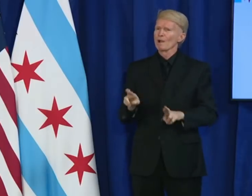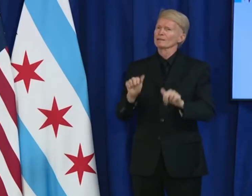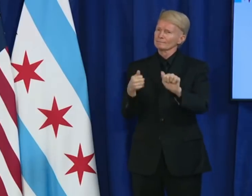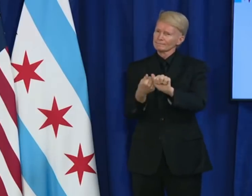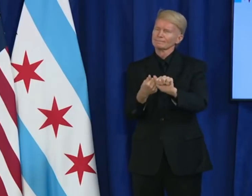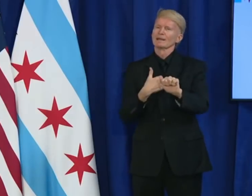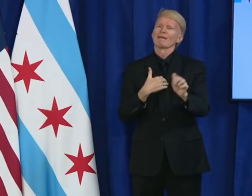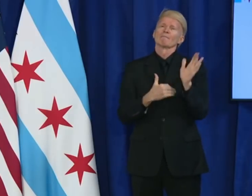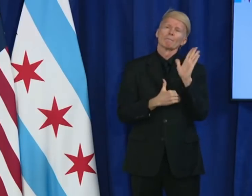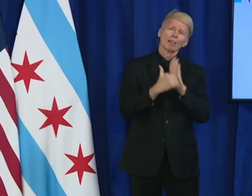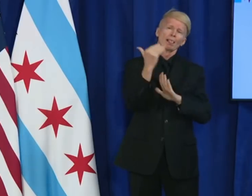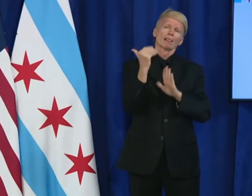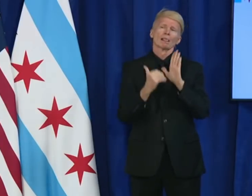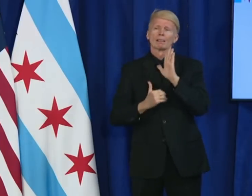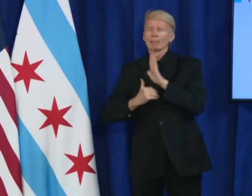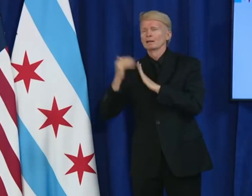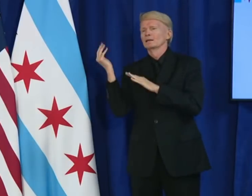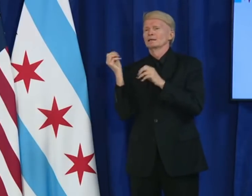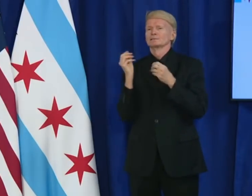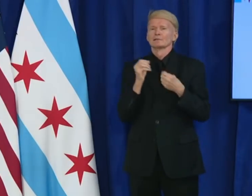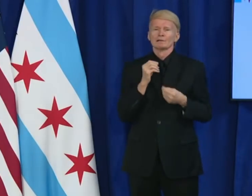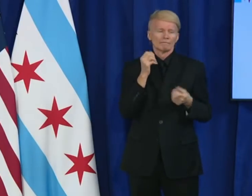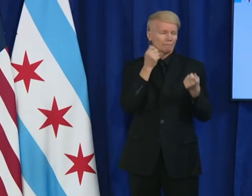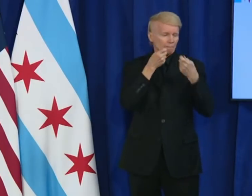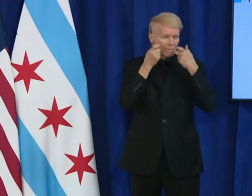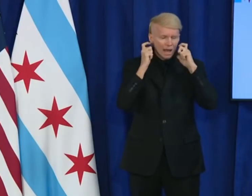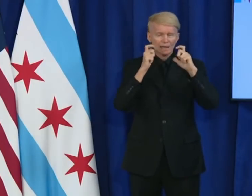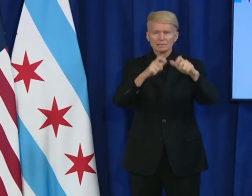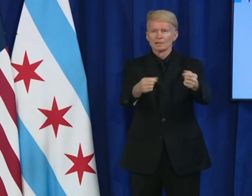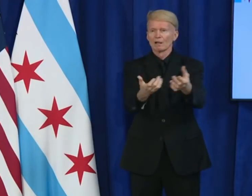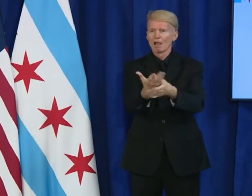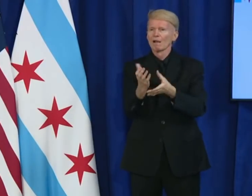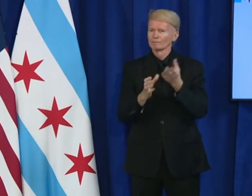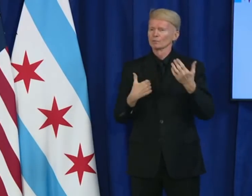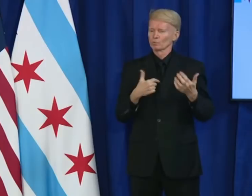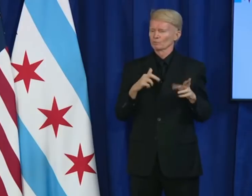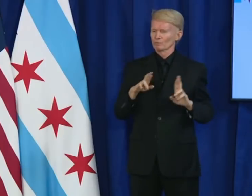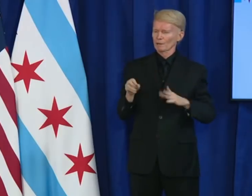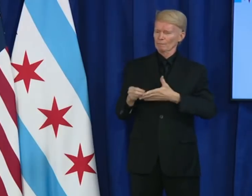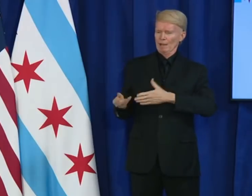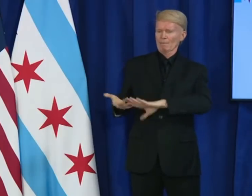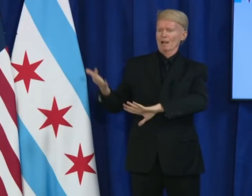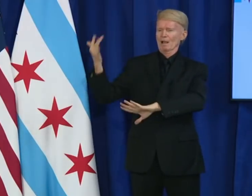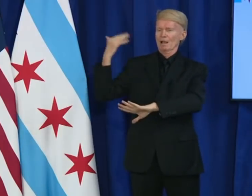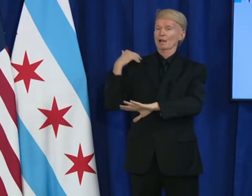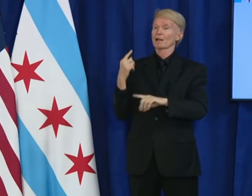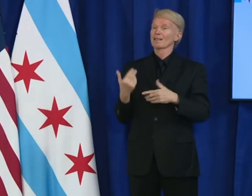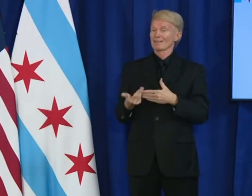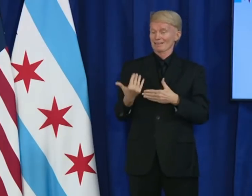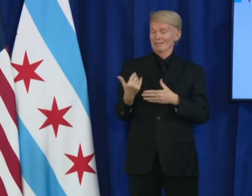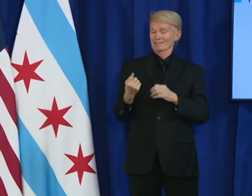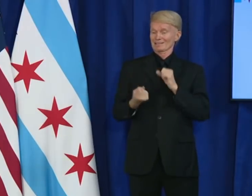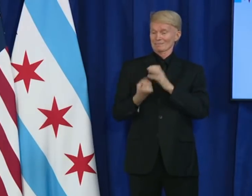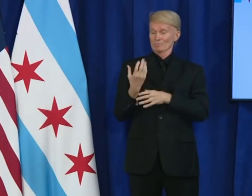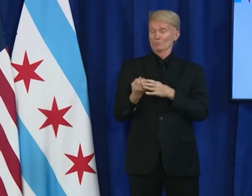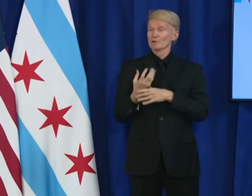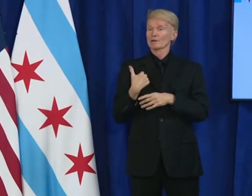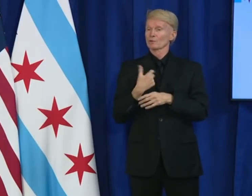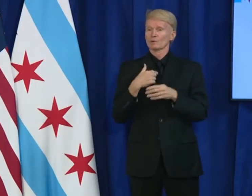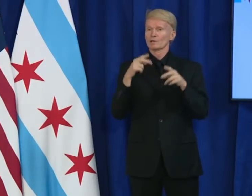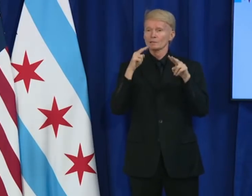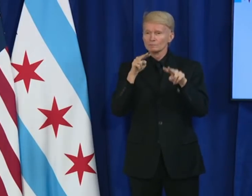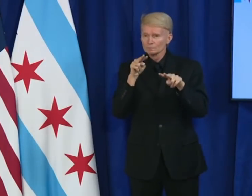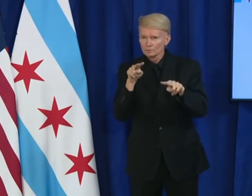masks and gloves and other information because we had purchased that ahead. We spent time back in the spring buying